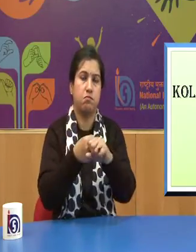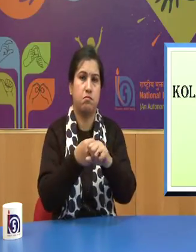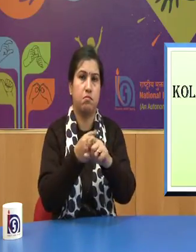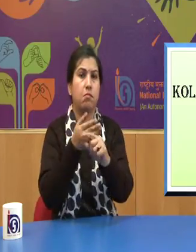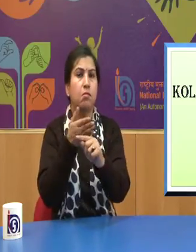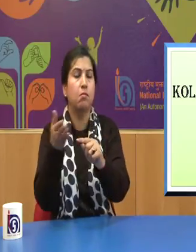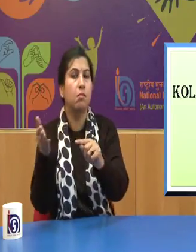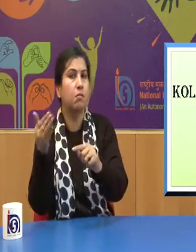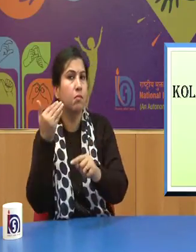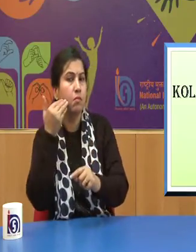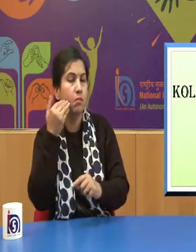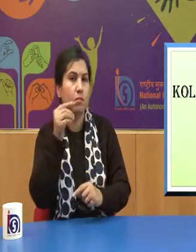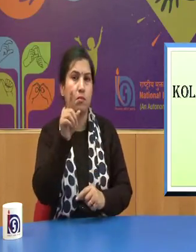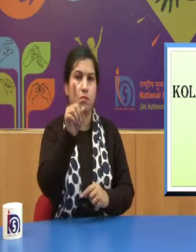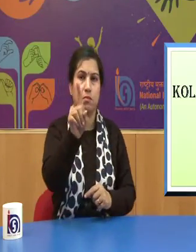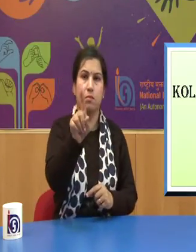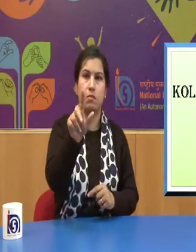till the year 1832.